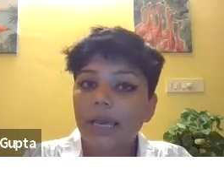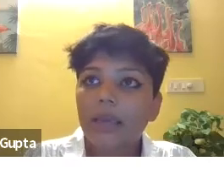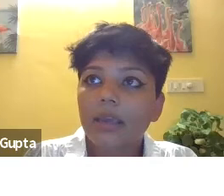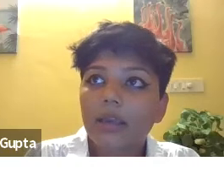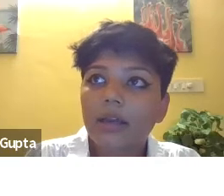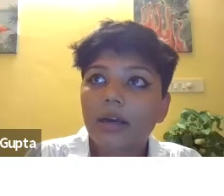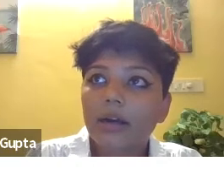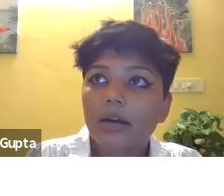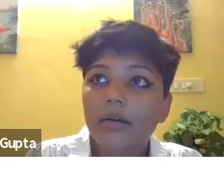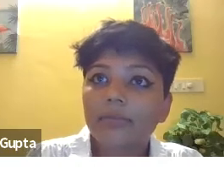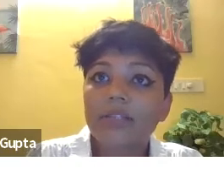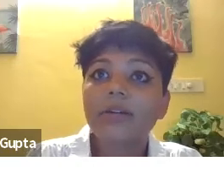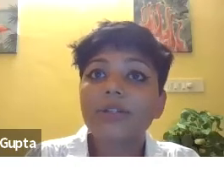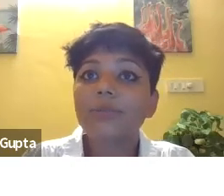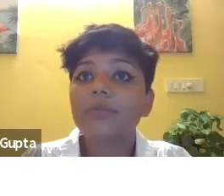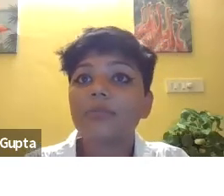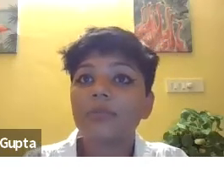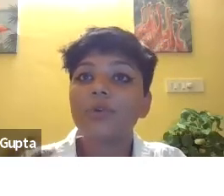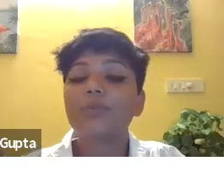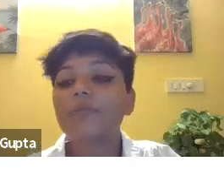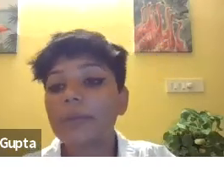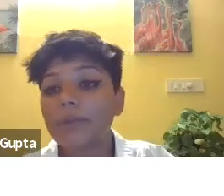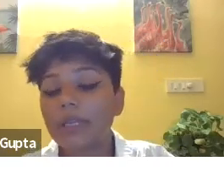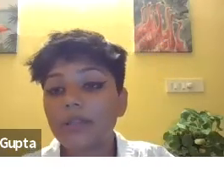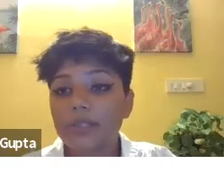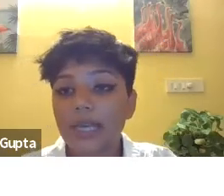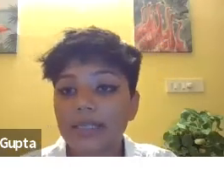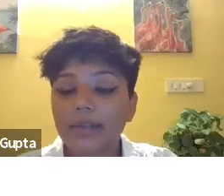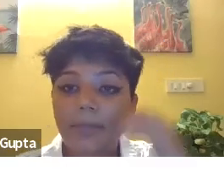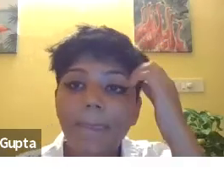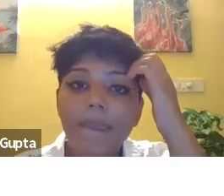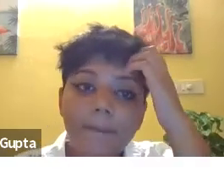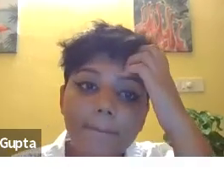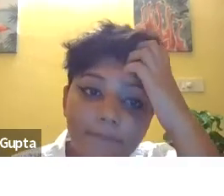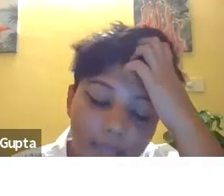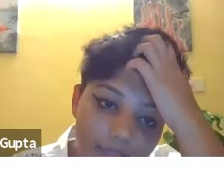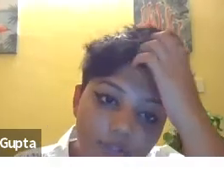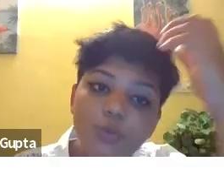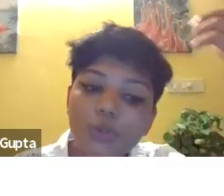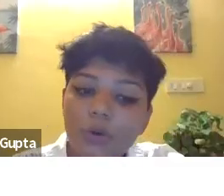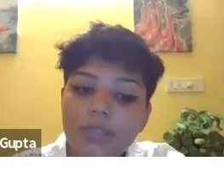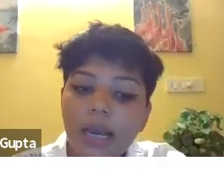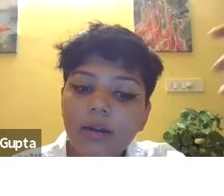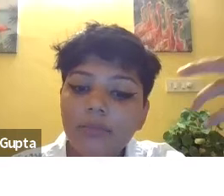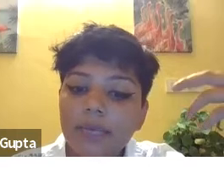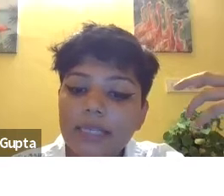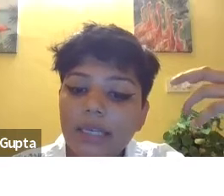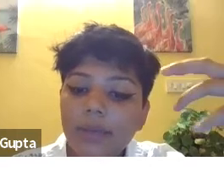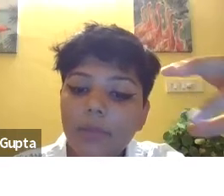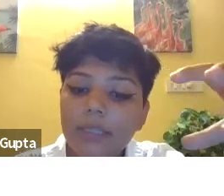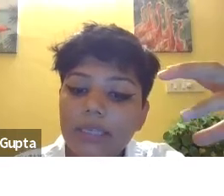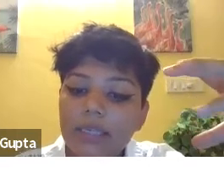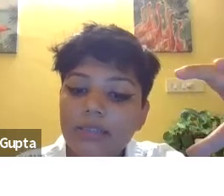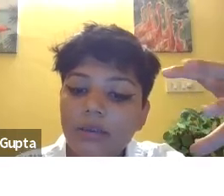up by a certain group of people in the society. And studios are